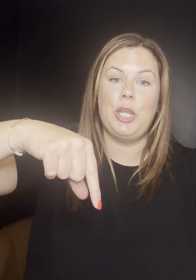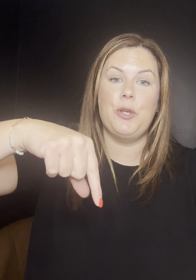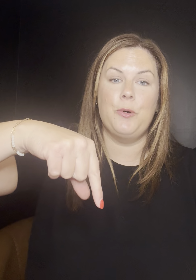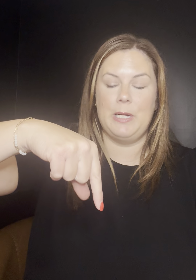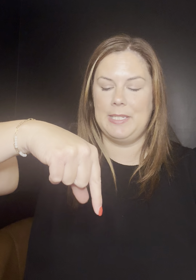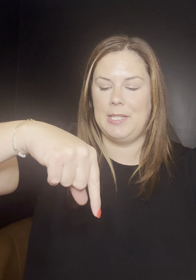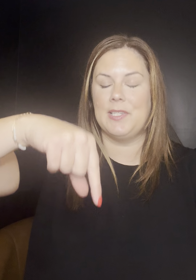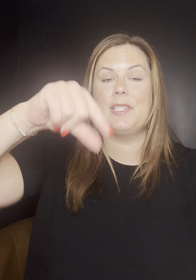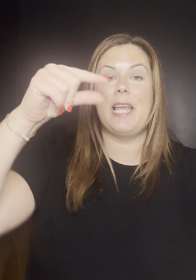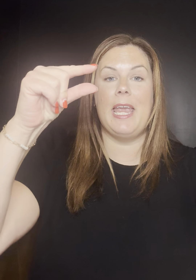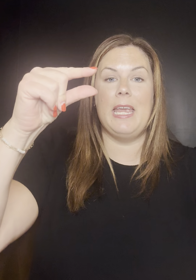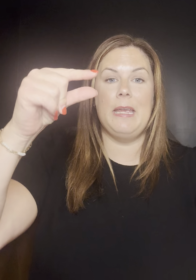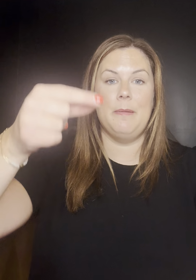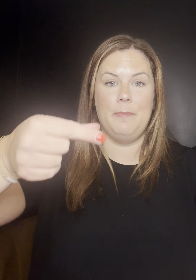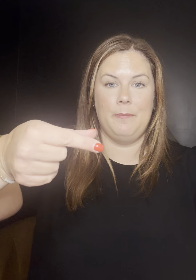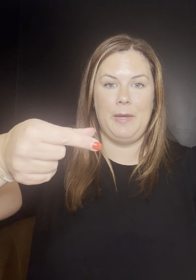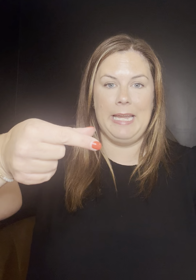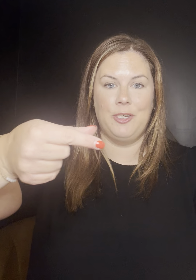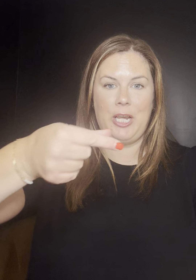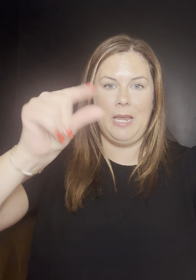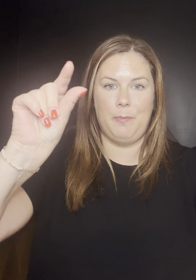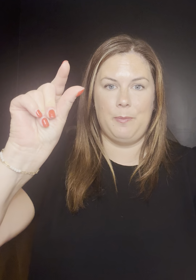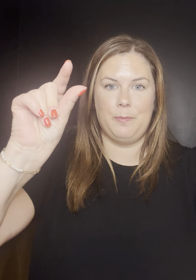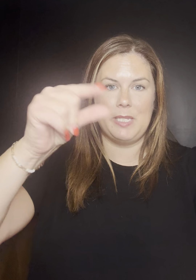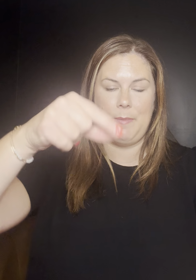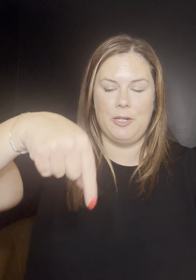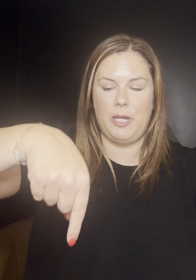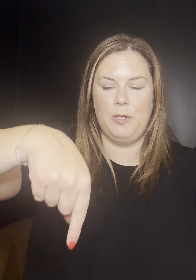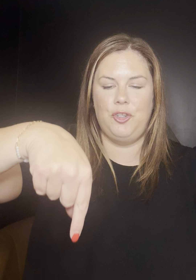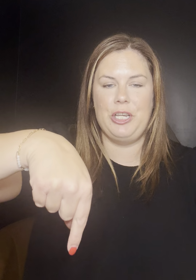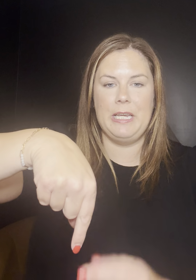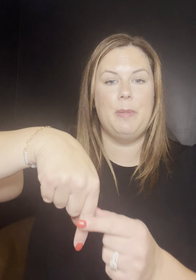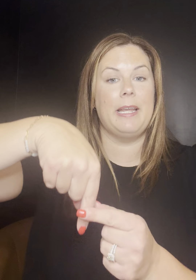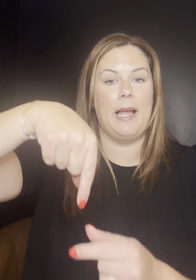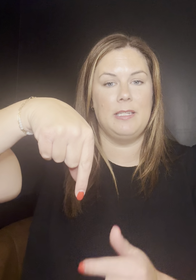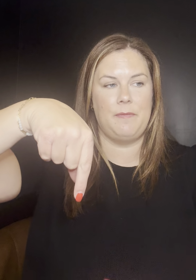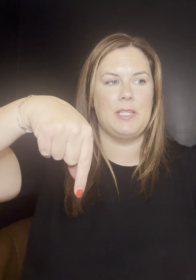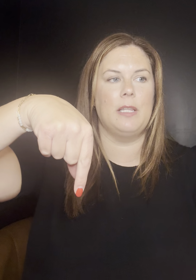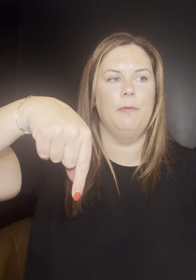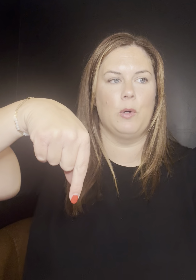Q, it's the same hand shape as G, but again, it's facing the floor.